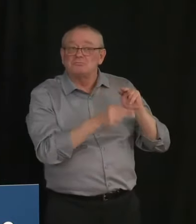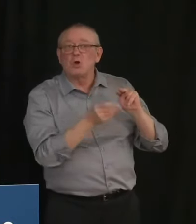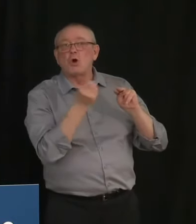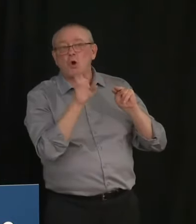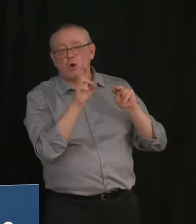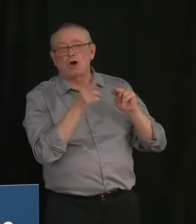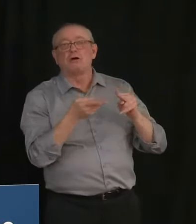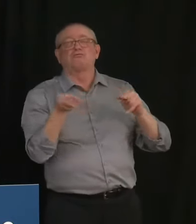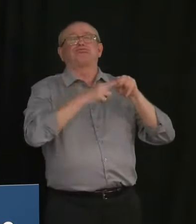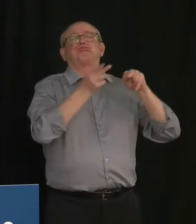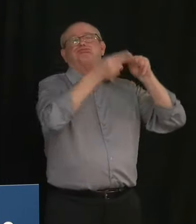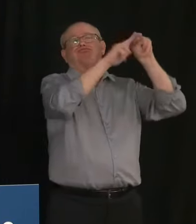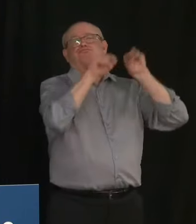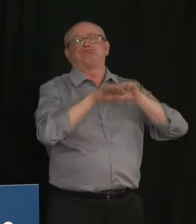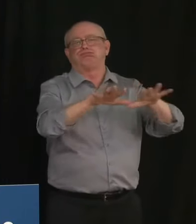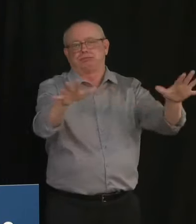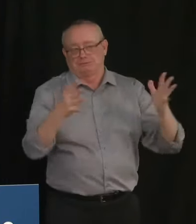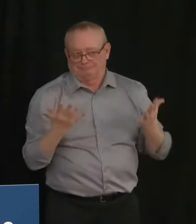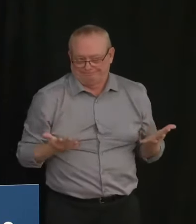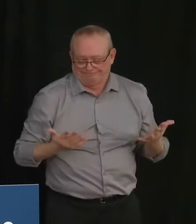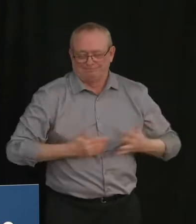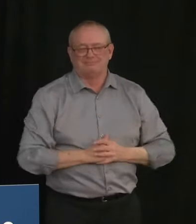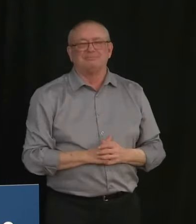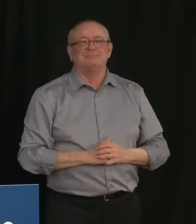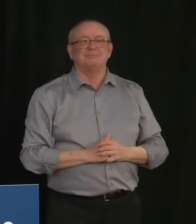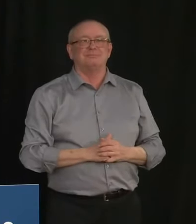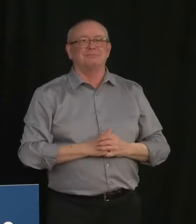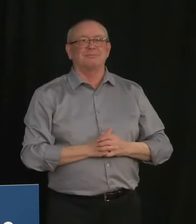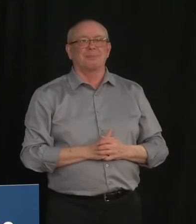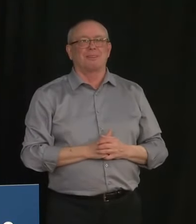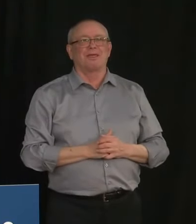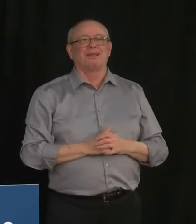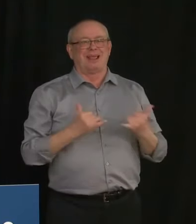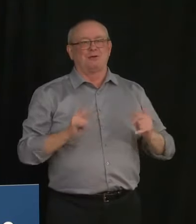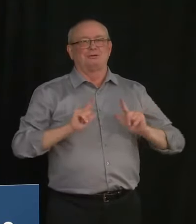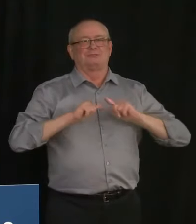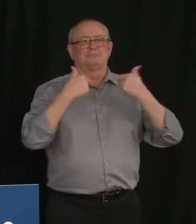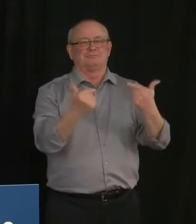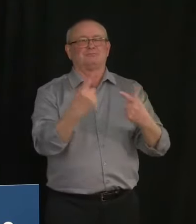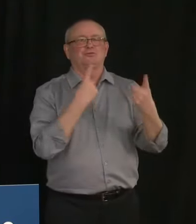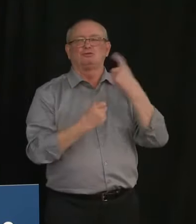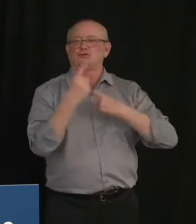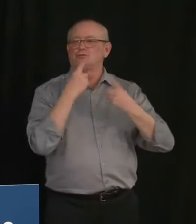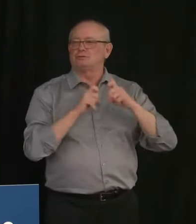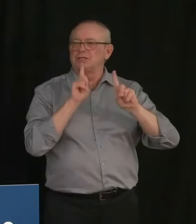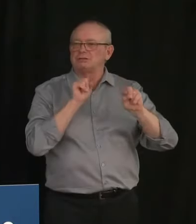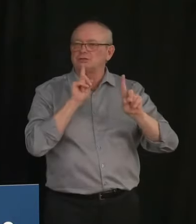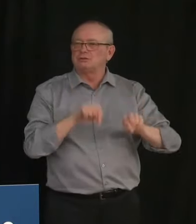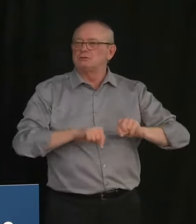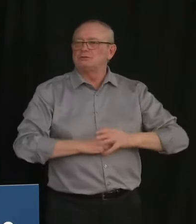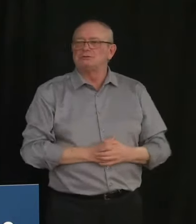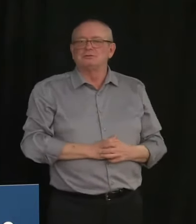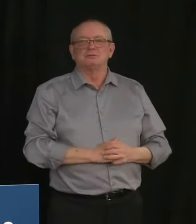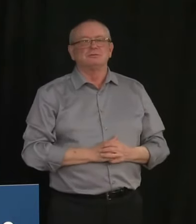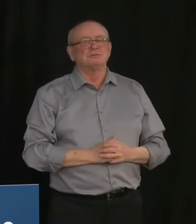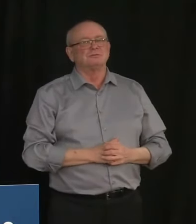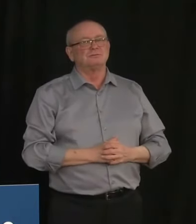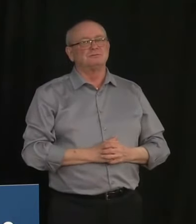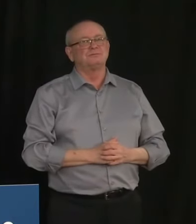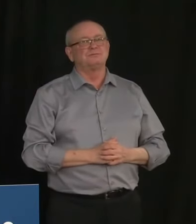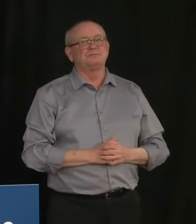forward. Thank you, and I'm happy to take questions. All right, we'll go to the phone now. Operator, could you put through the first caller,